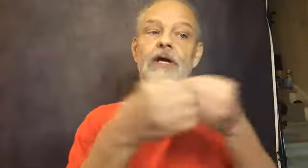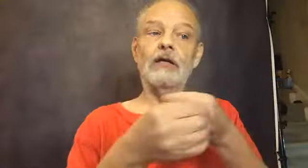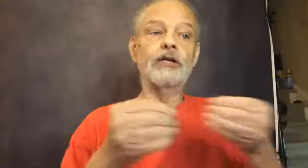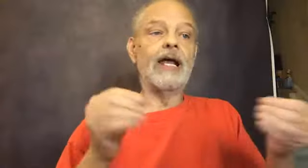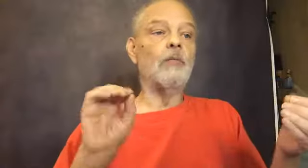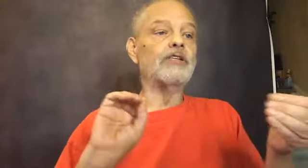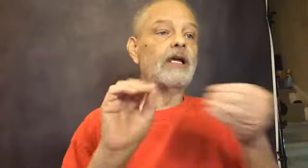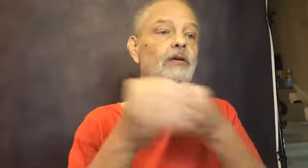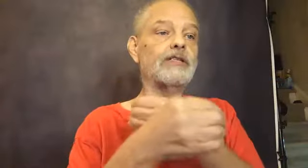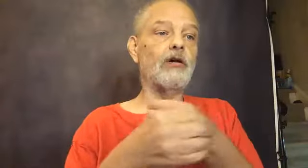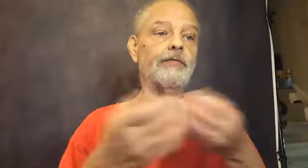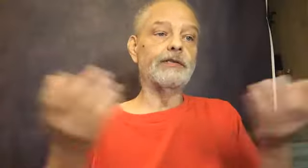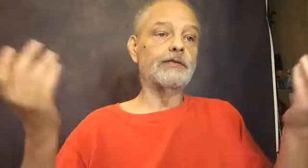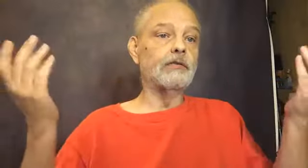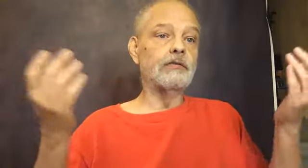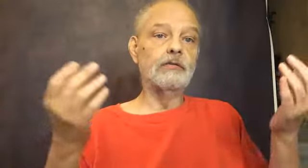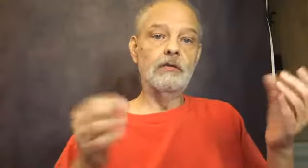look at how much that looks like office.